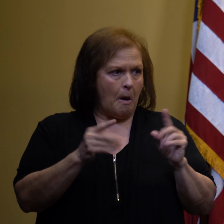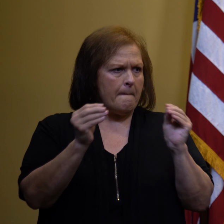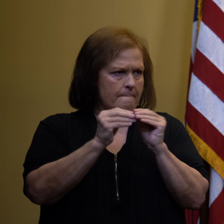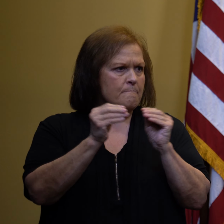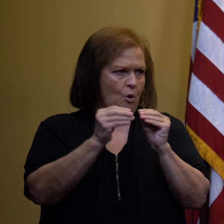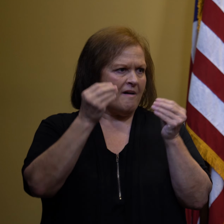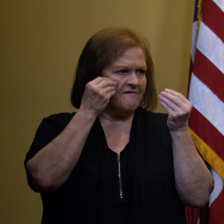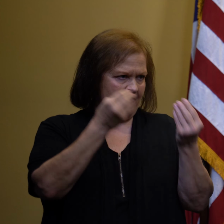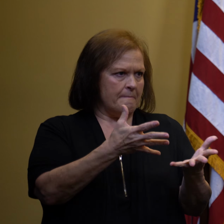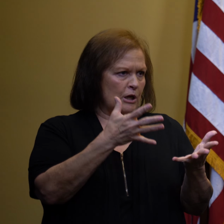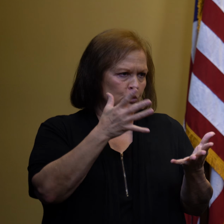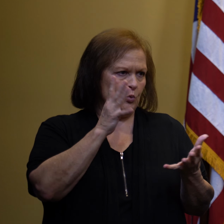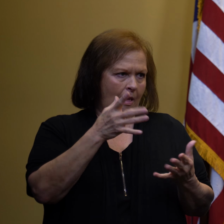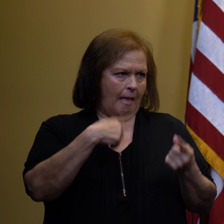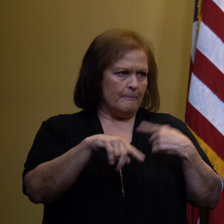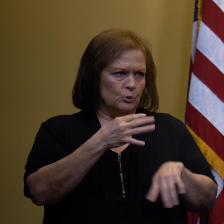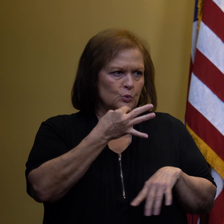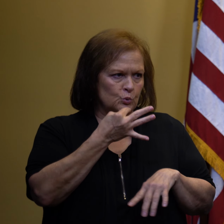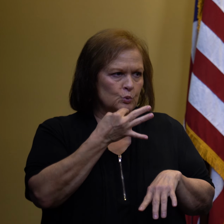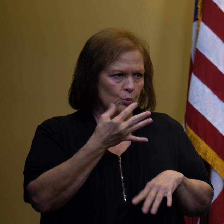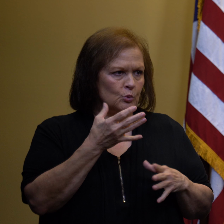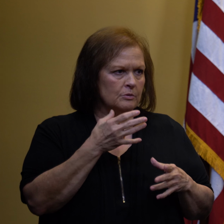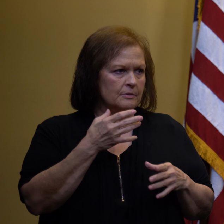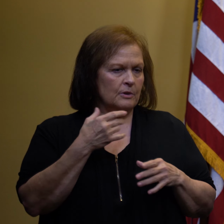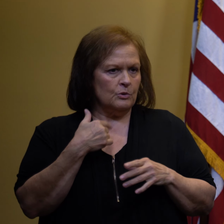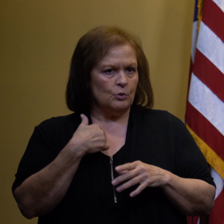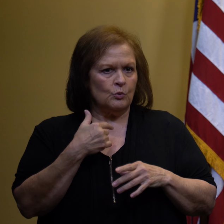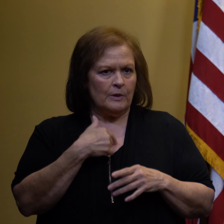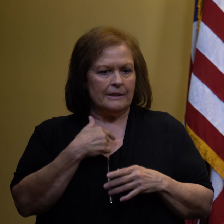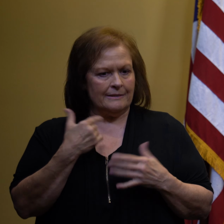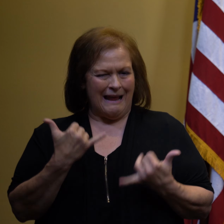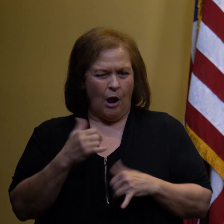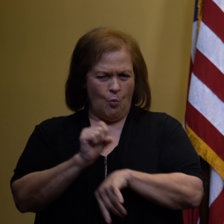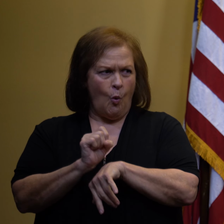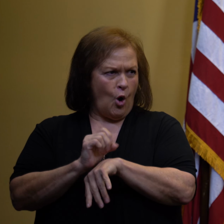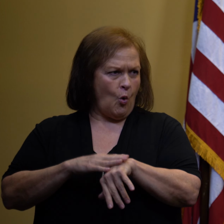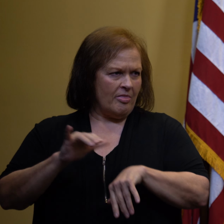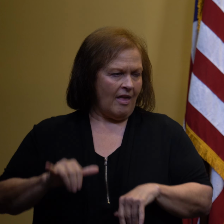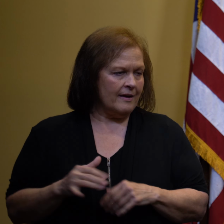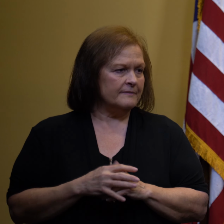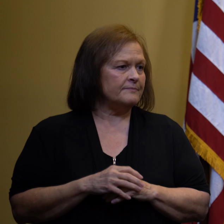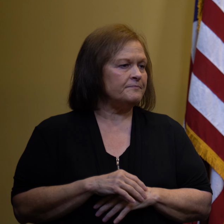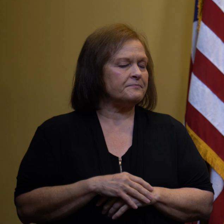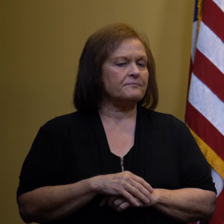it won't take a long time to get there, but it's just actively in motion right now.